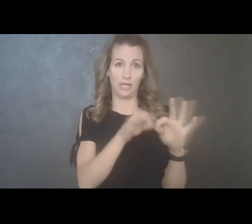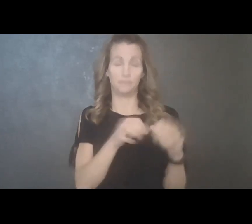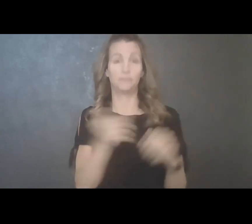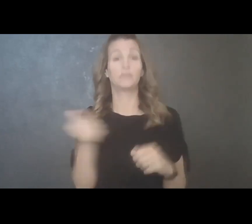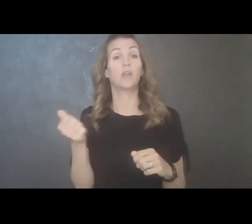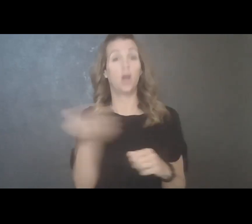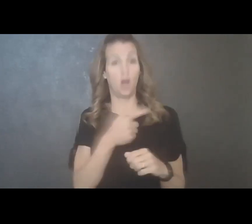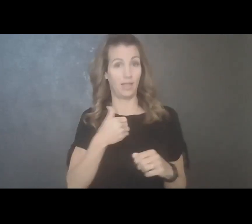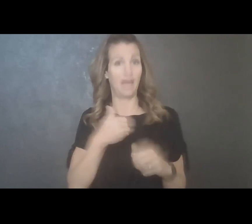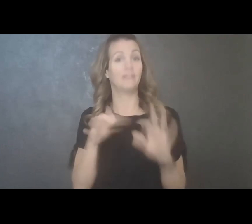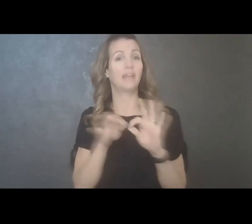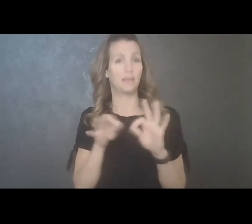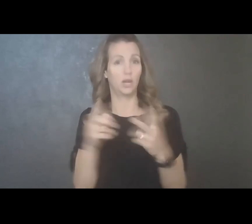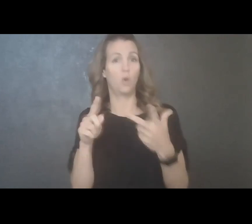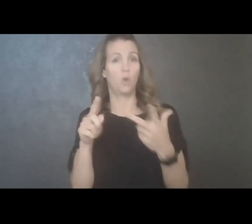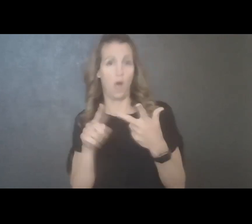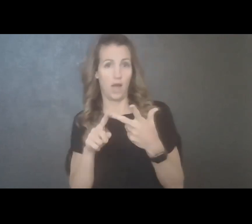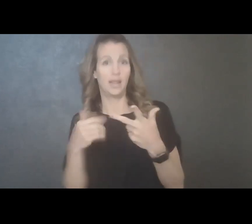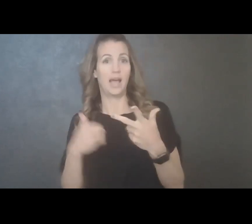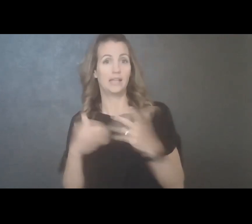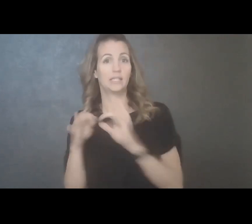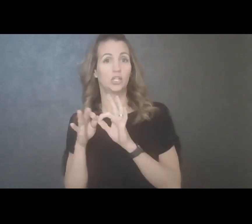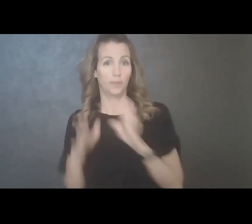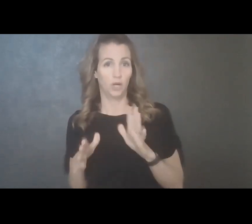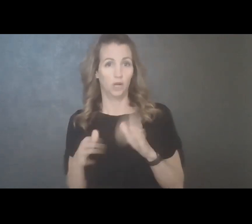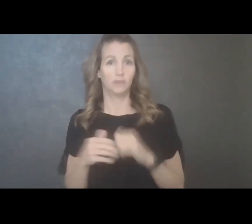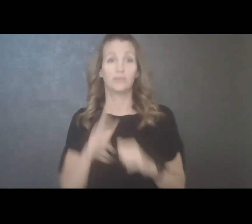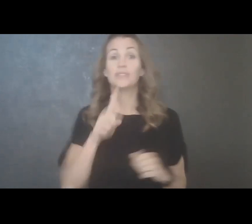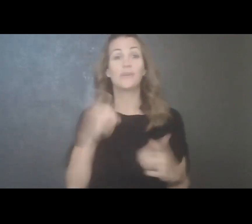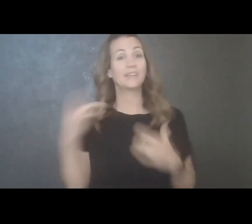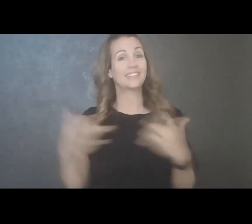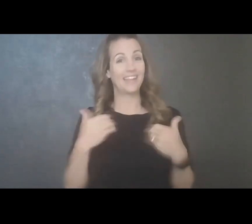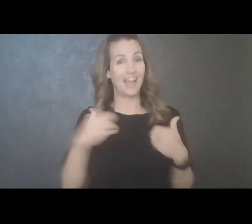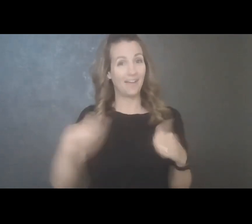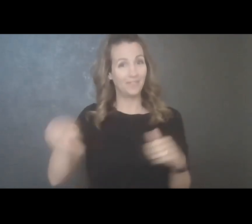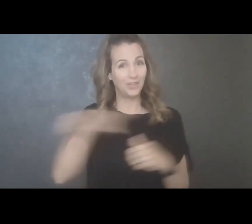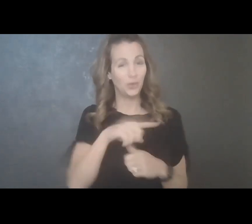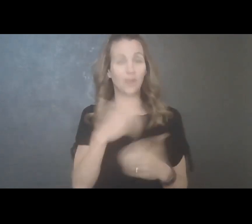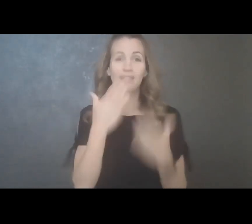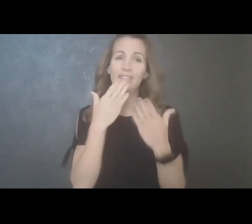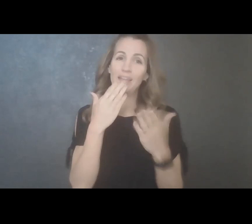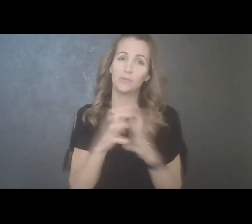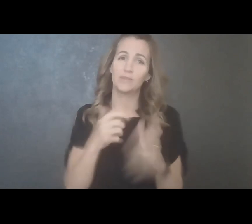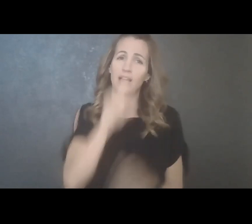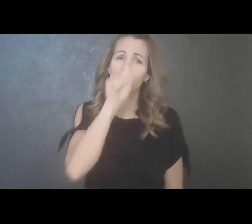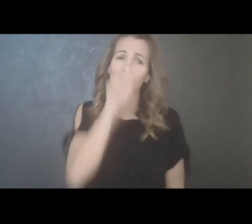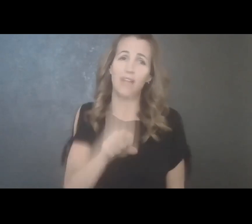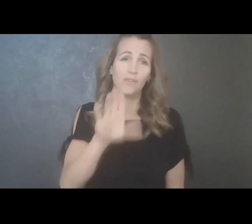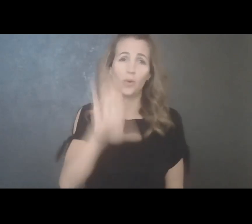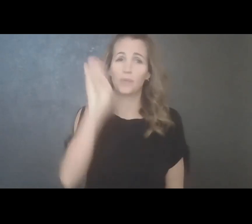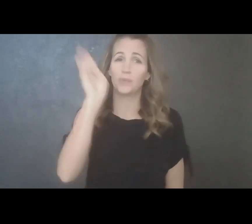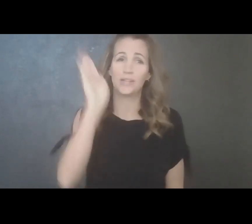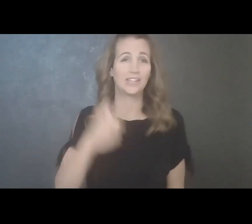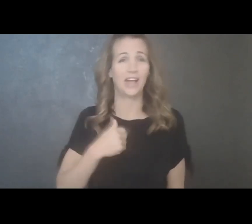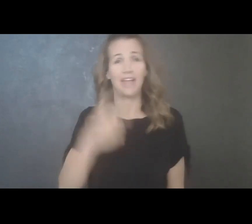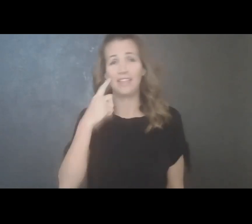captioning. And we are so excited to have you with us today. And thank you so much, Michael. I love your presentation. I think it's a fantastic